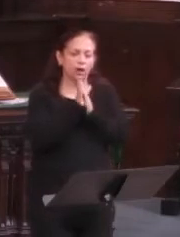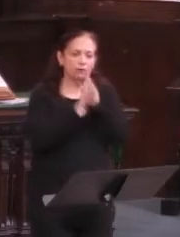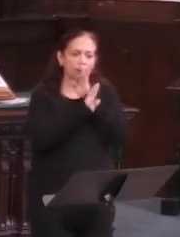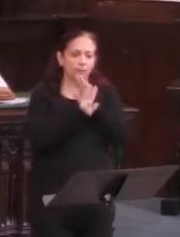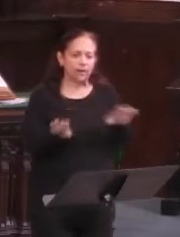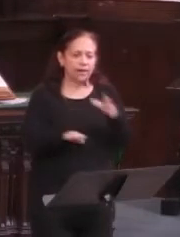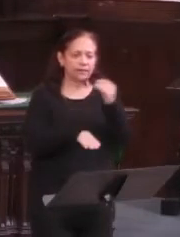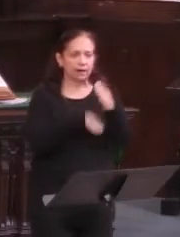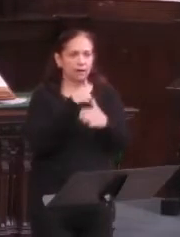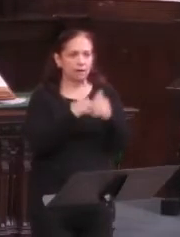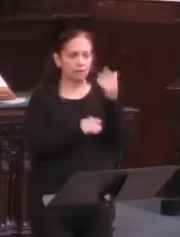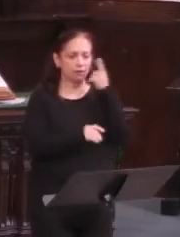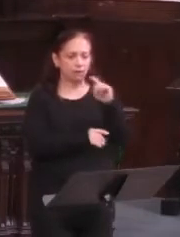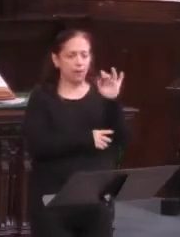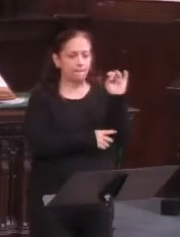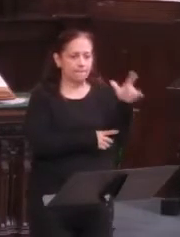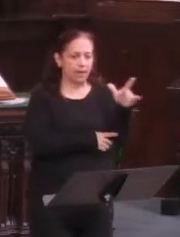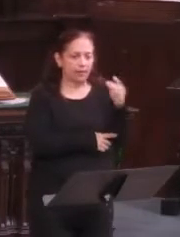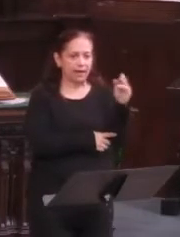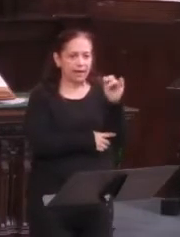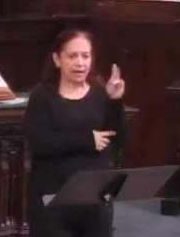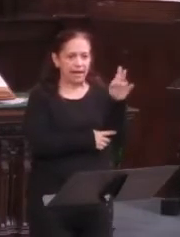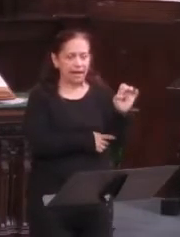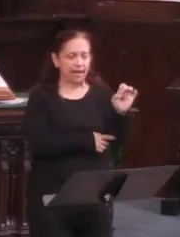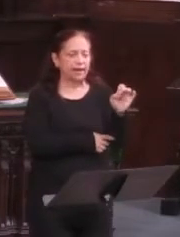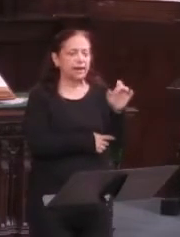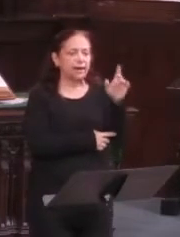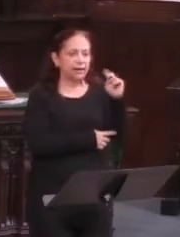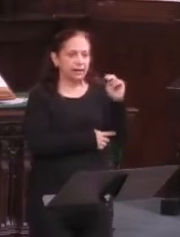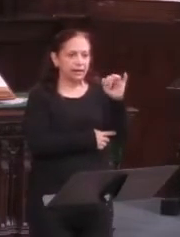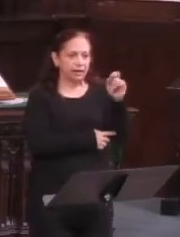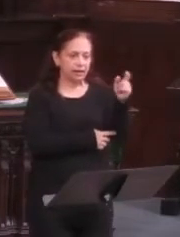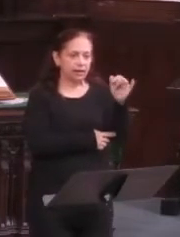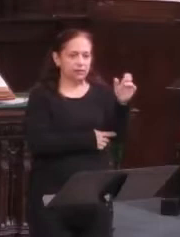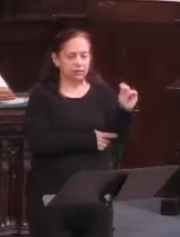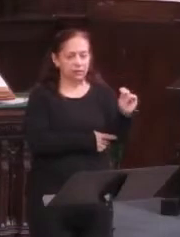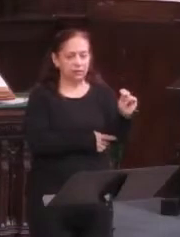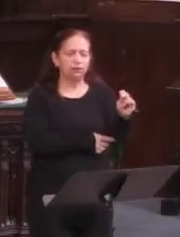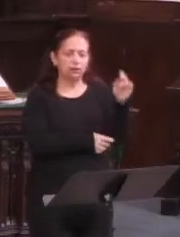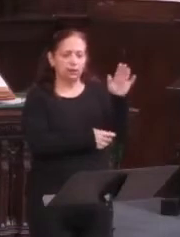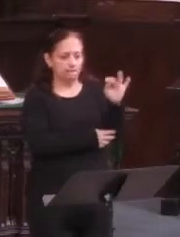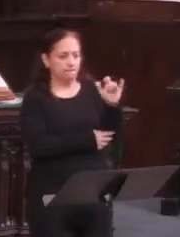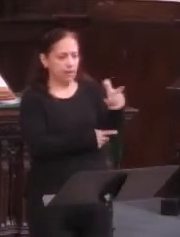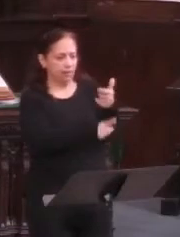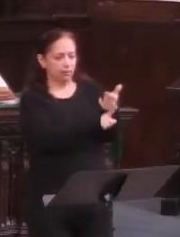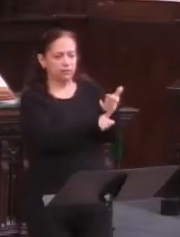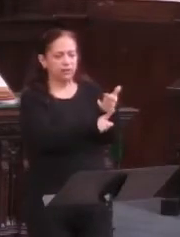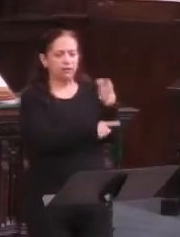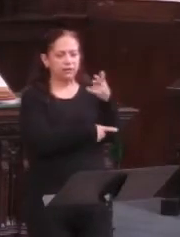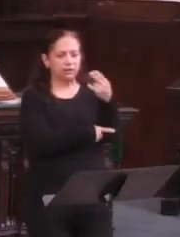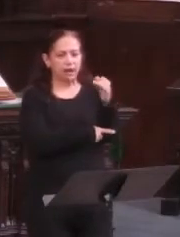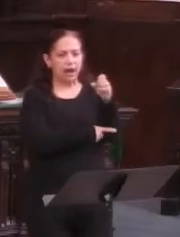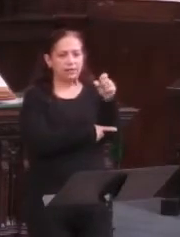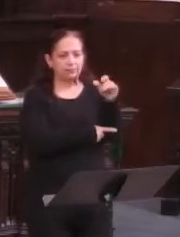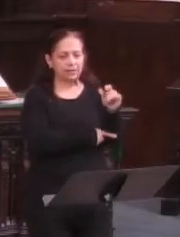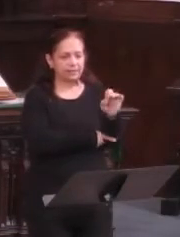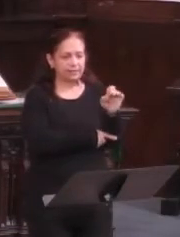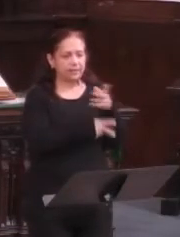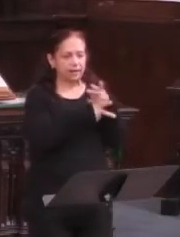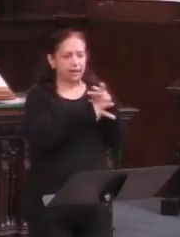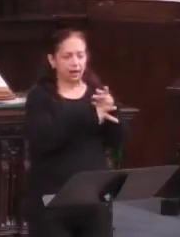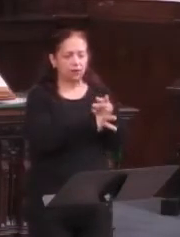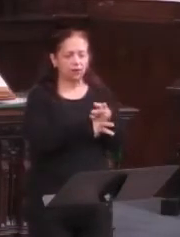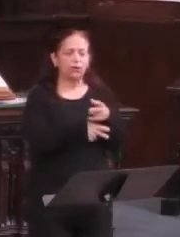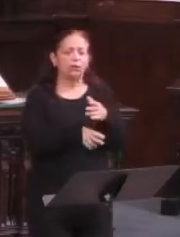comfort for Bill and Katie Nixon as Bill remains in hospice care. We pray for consolation